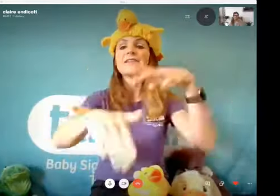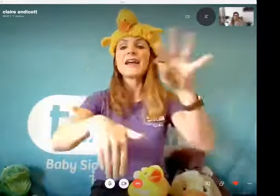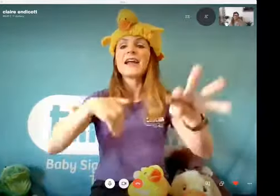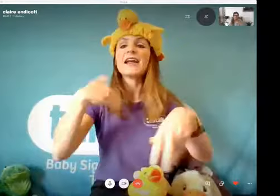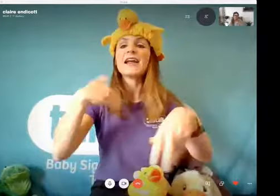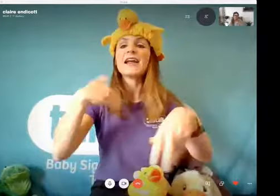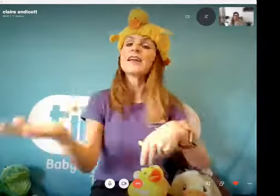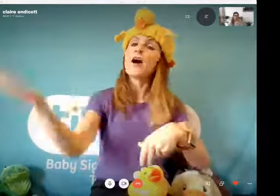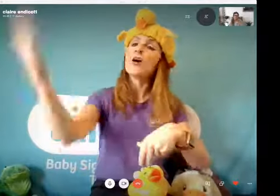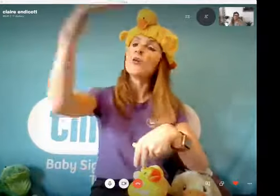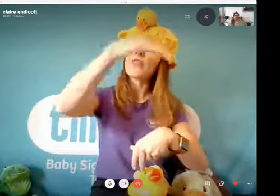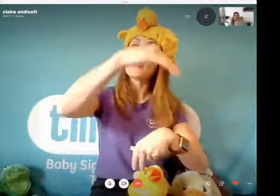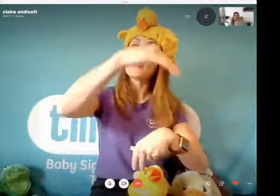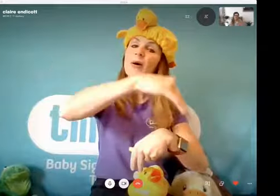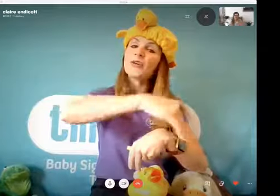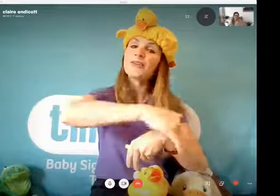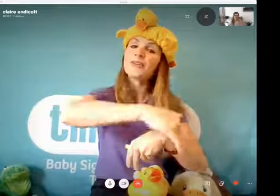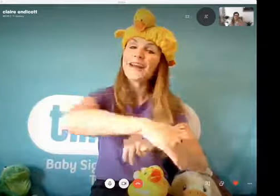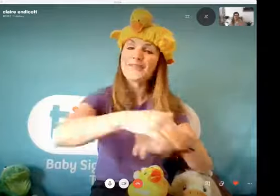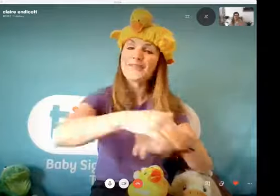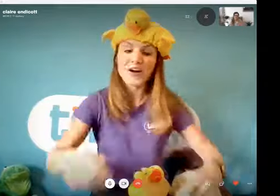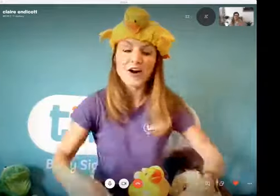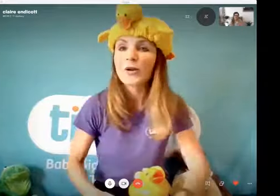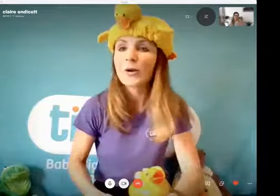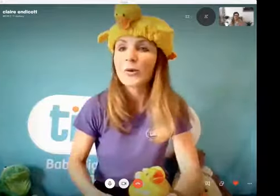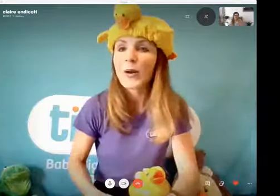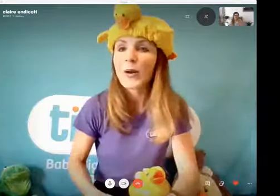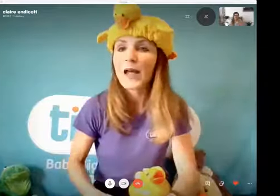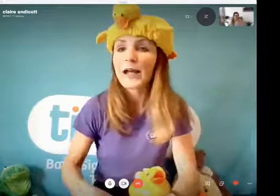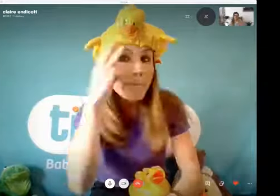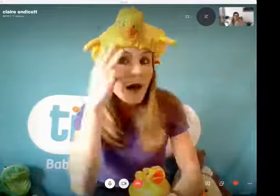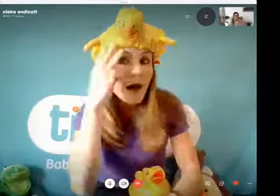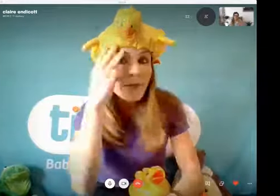day over the pond and far away. Mummy duck said,